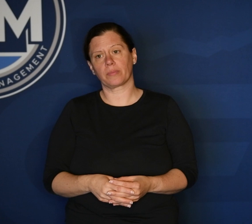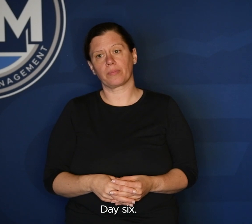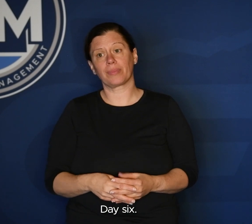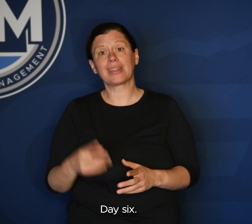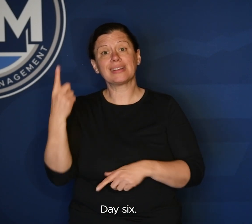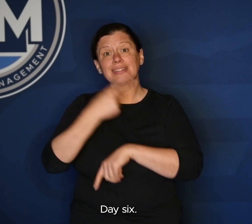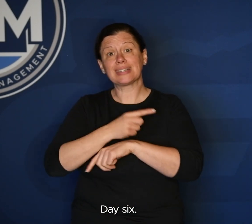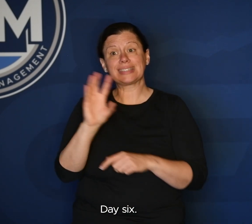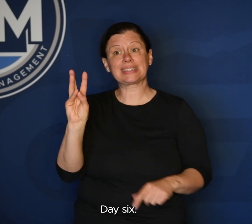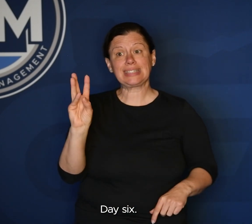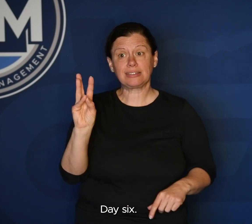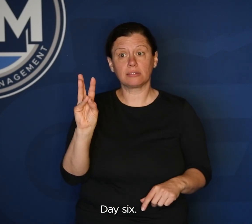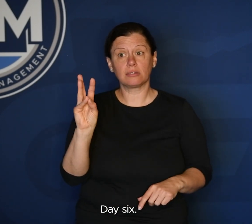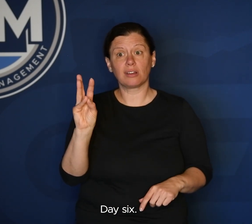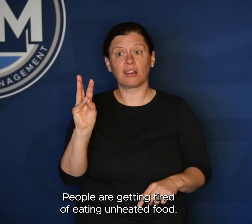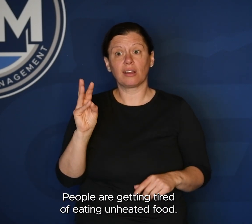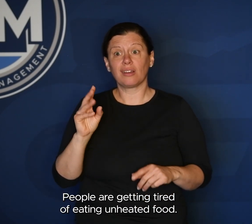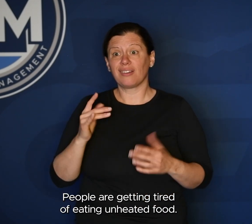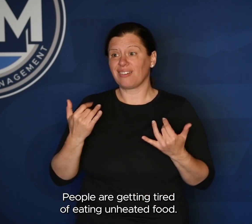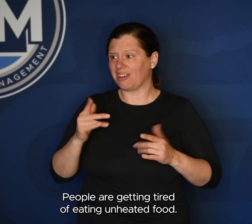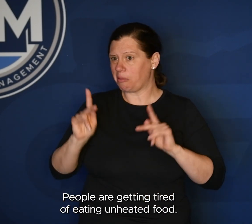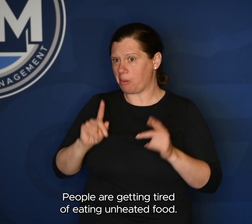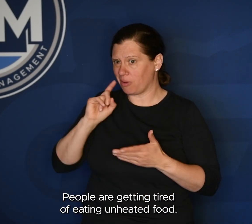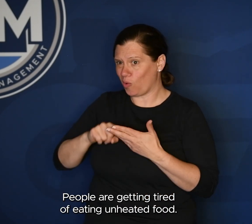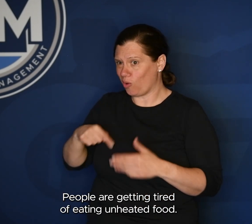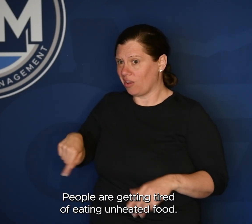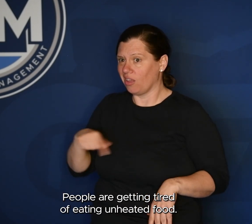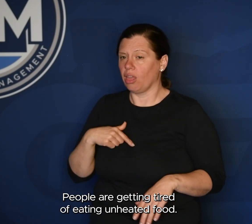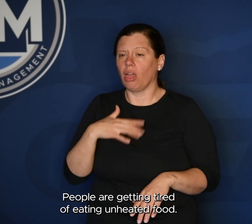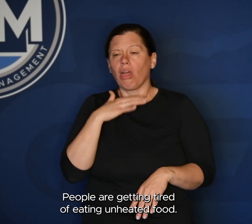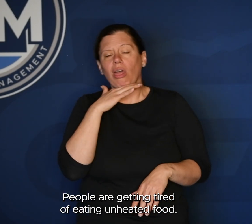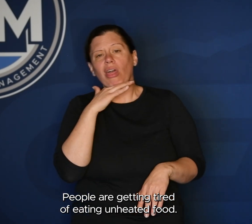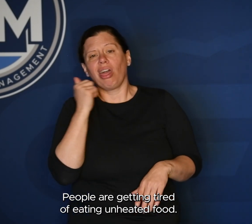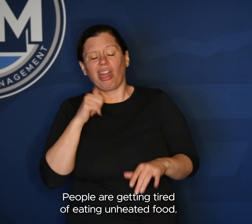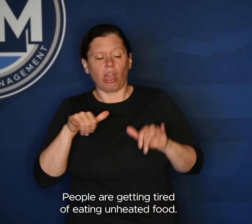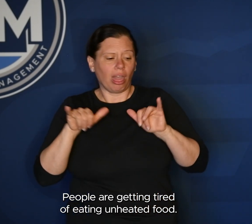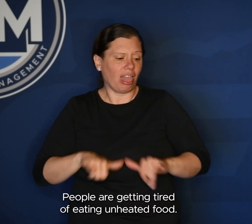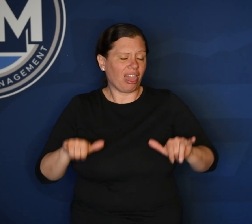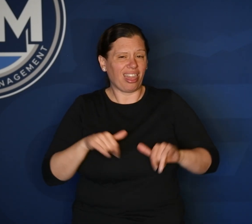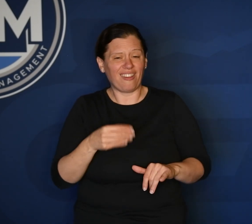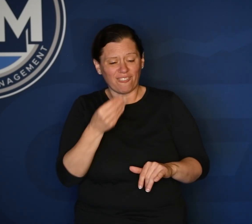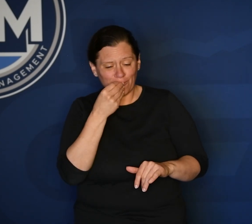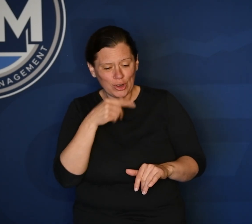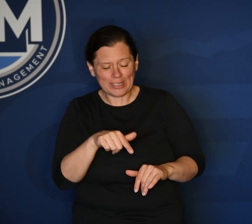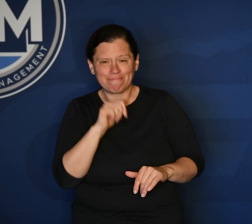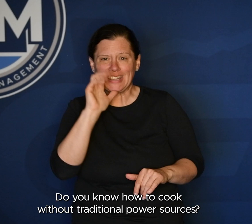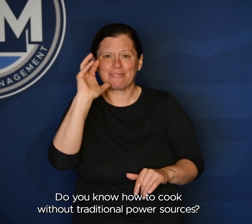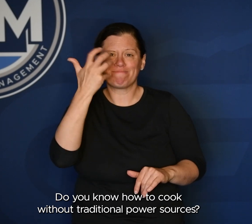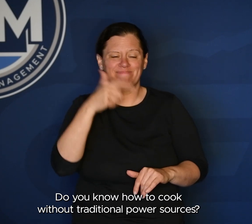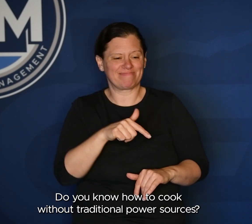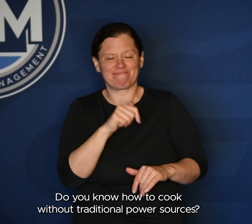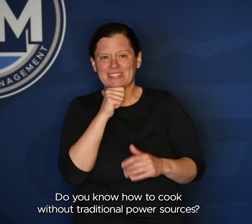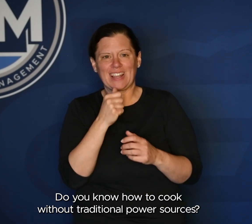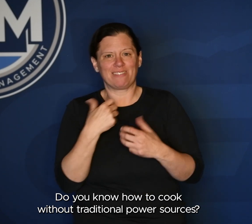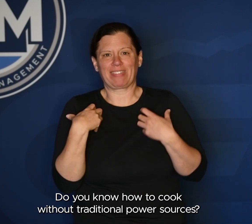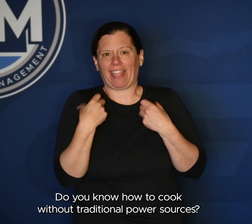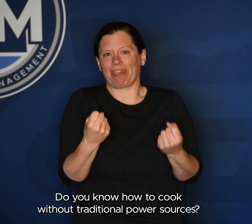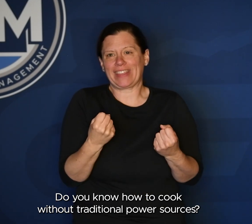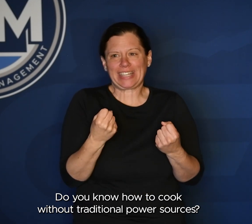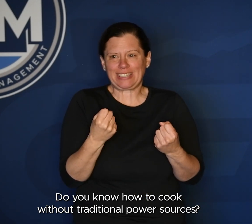Day 6. People are getting tired of eating unheated food. Do you know how to cook without traditional